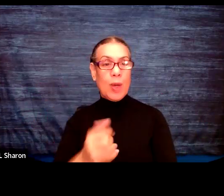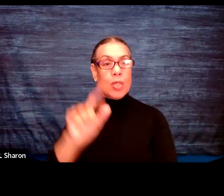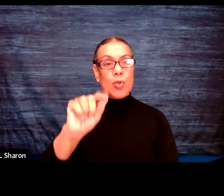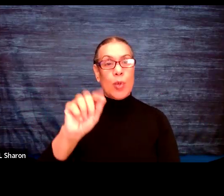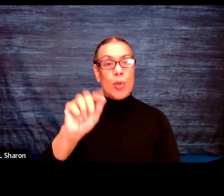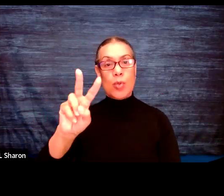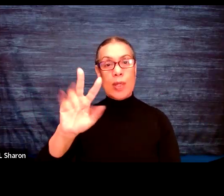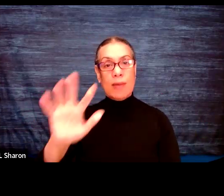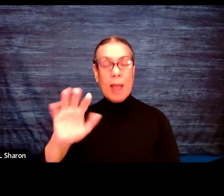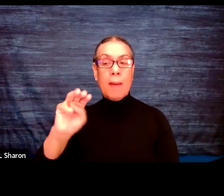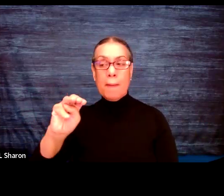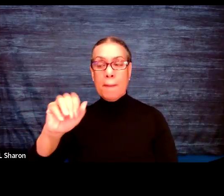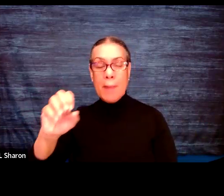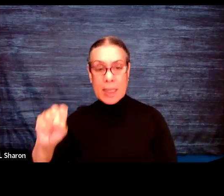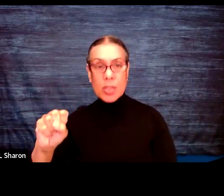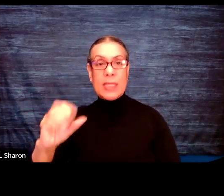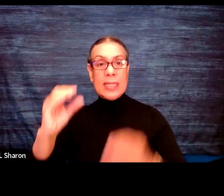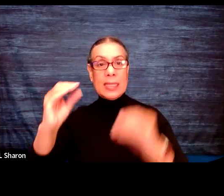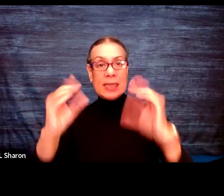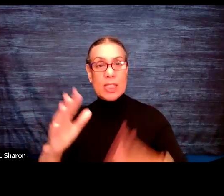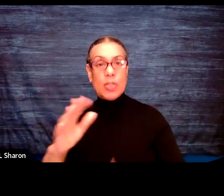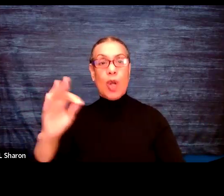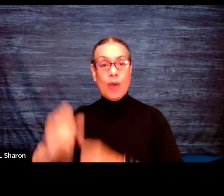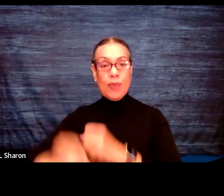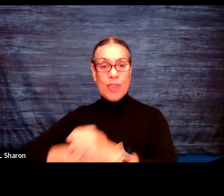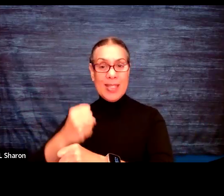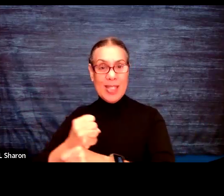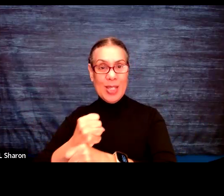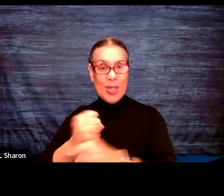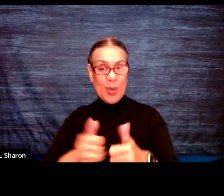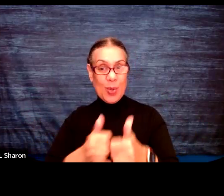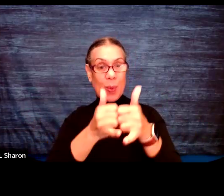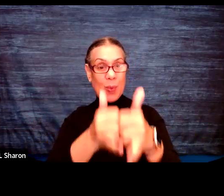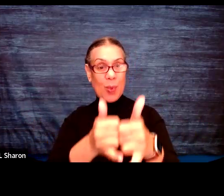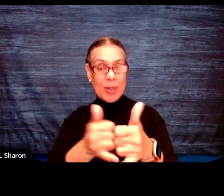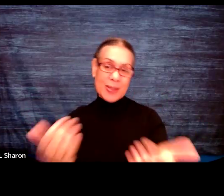2025 Massachusetts Teacher of the Year.